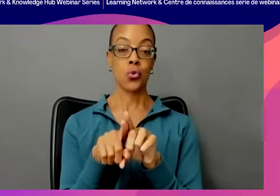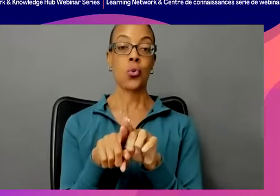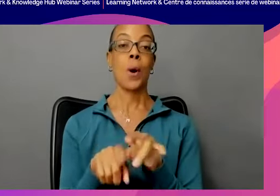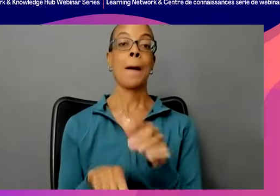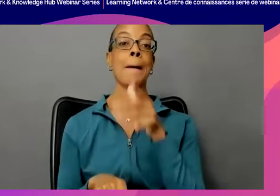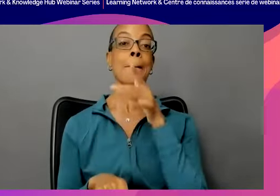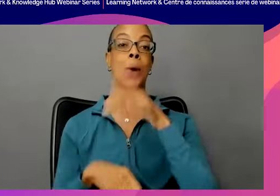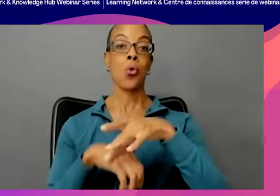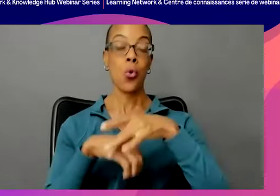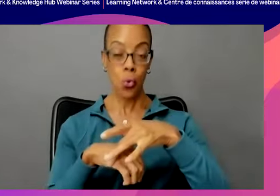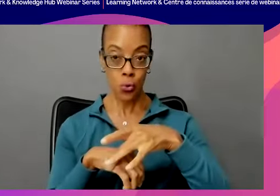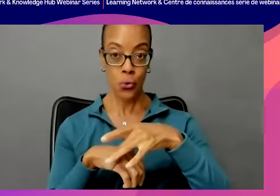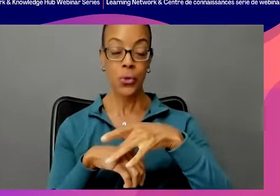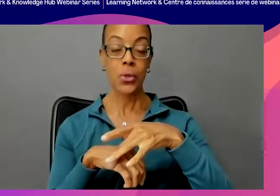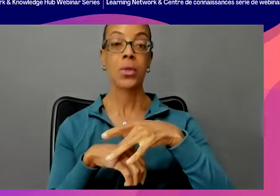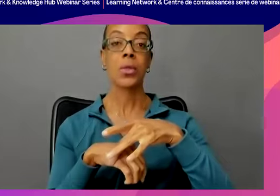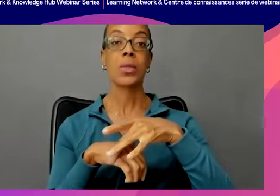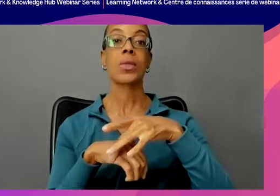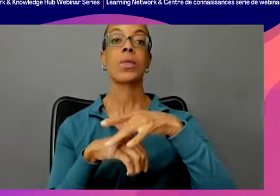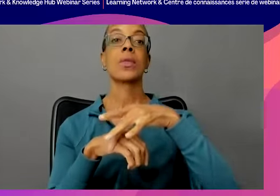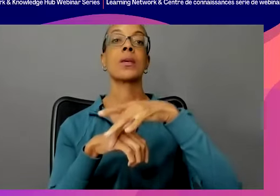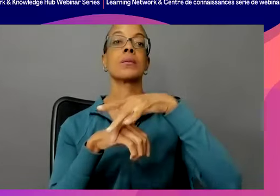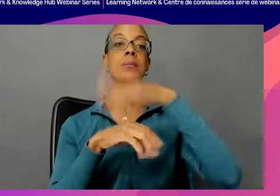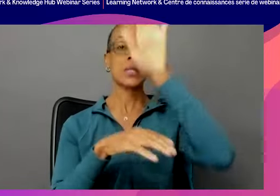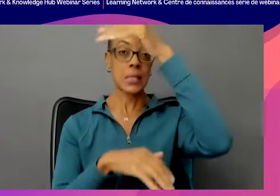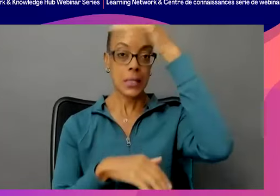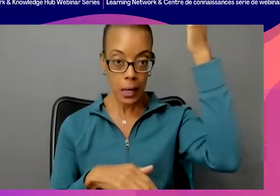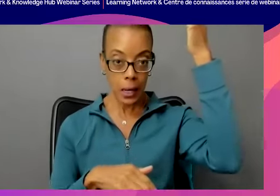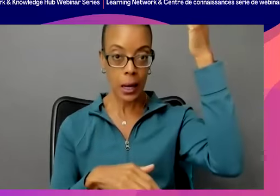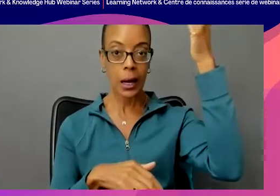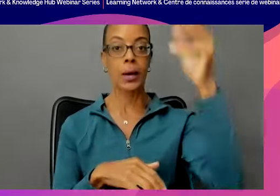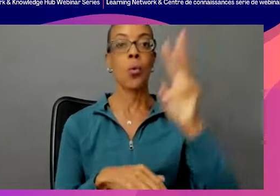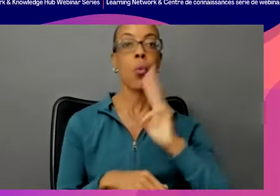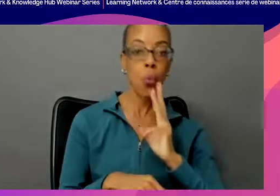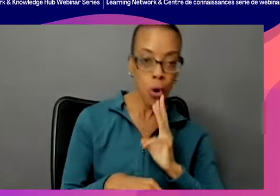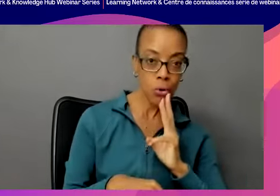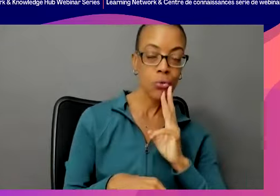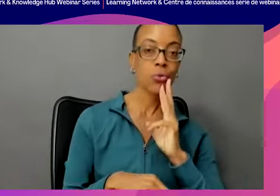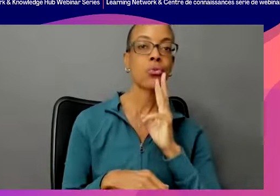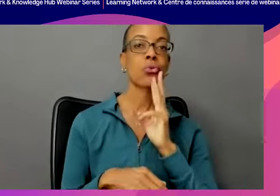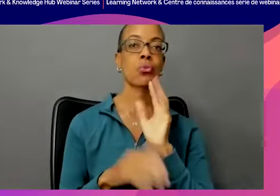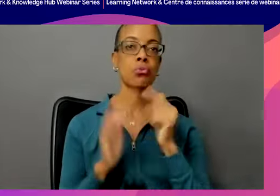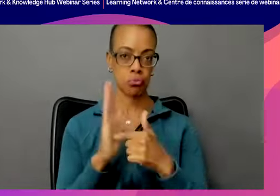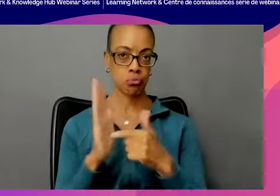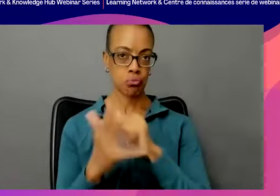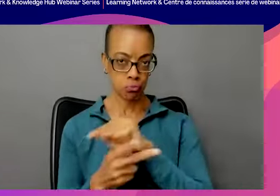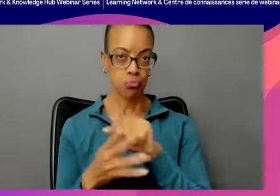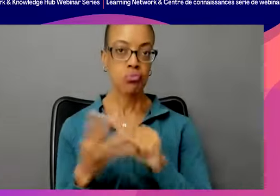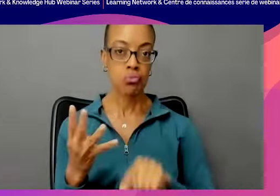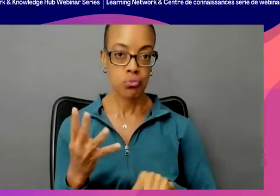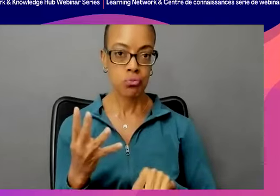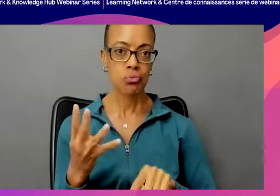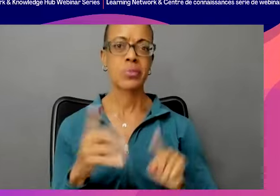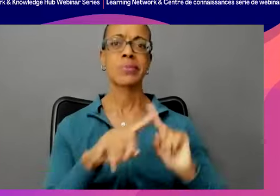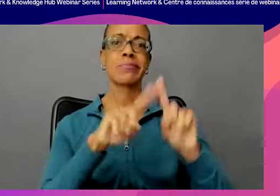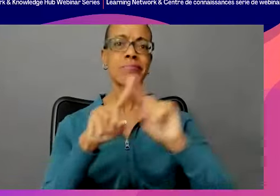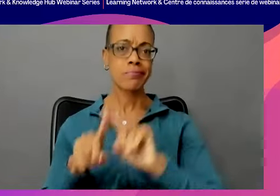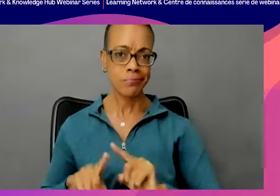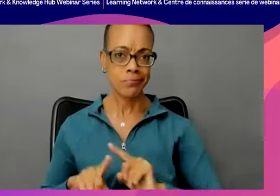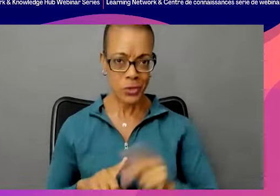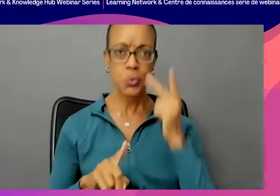the sky, water represented here as well. And there's so many other things that you can look at the medicine